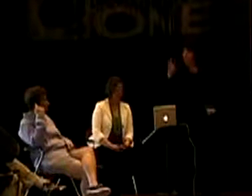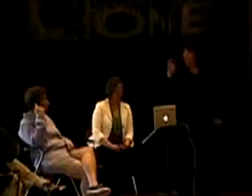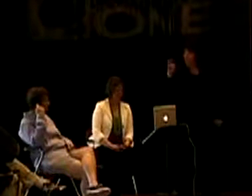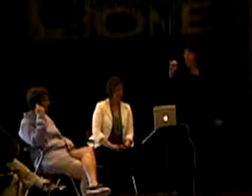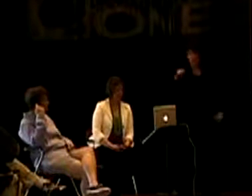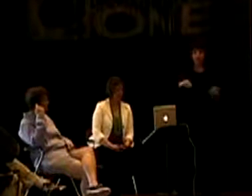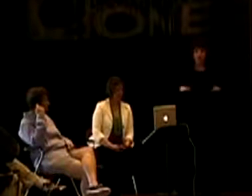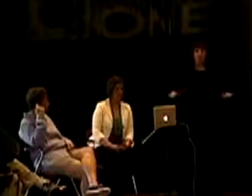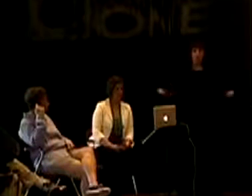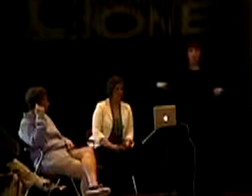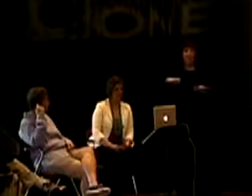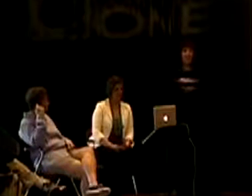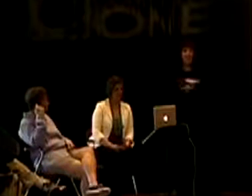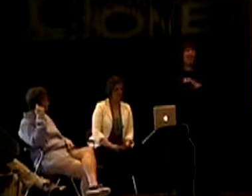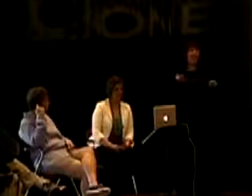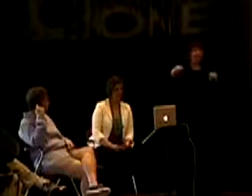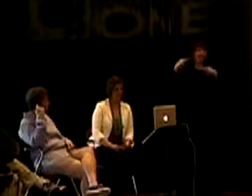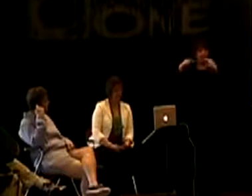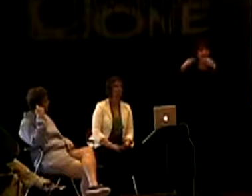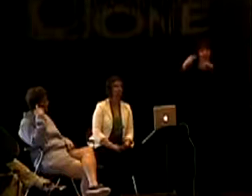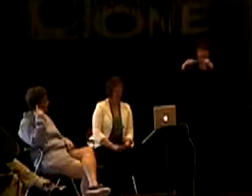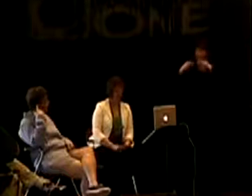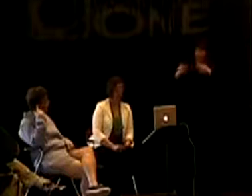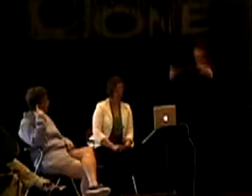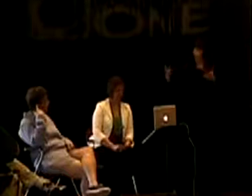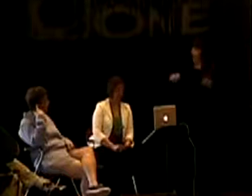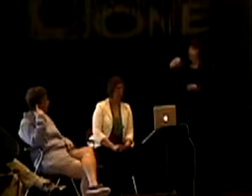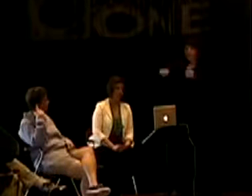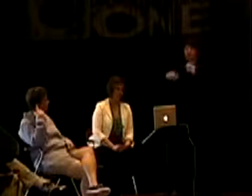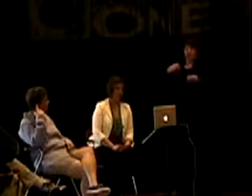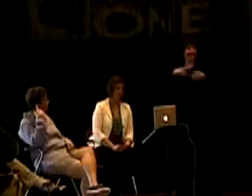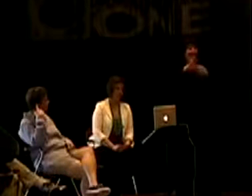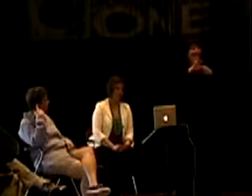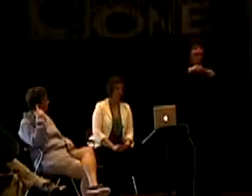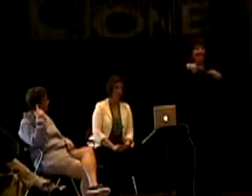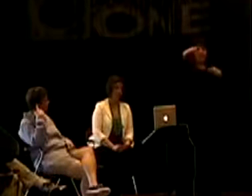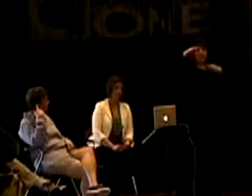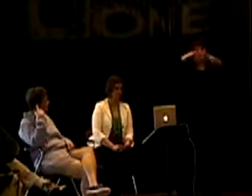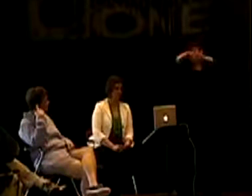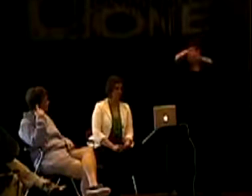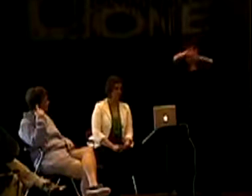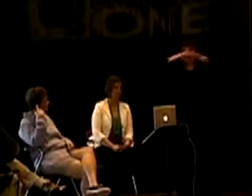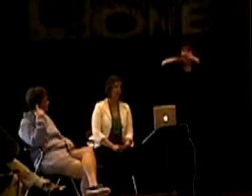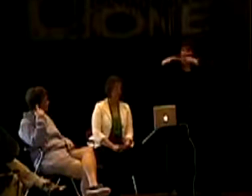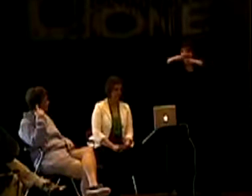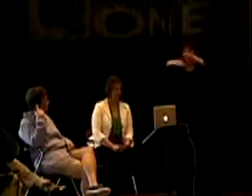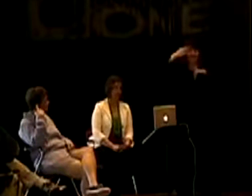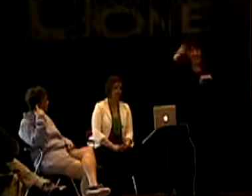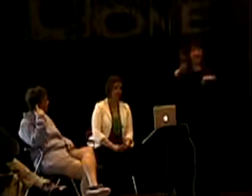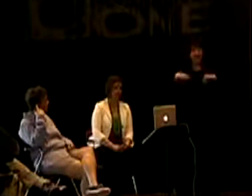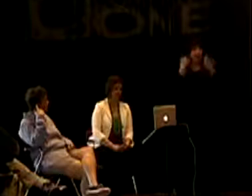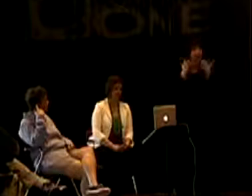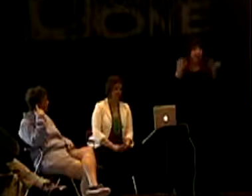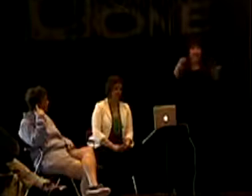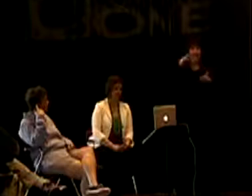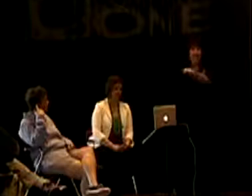emotionally connecting, and it's making you connect on that level too. That kind of mind, that the mind that happens in the audience is a really beautiful